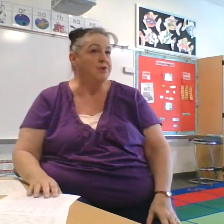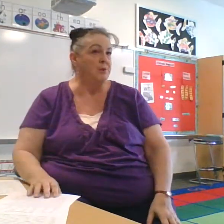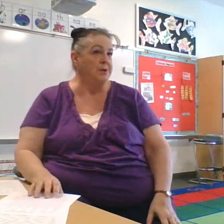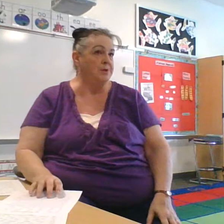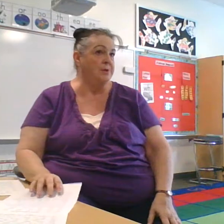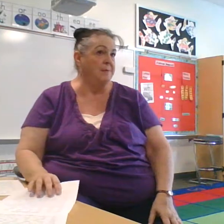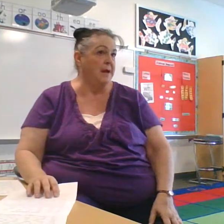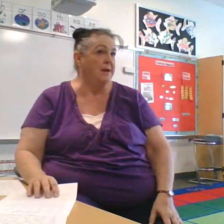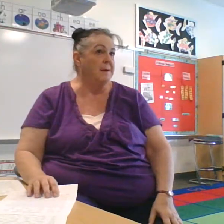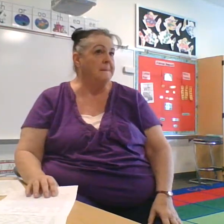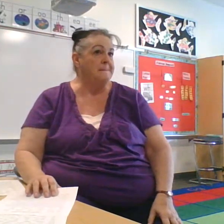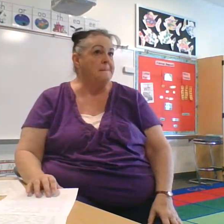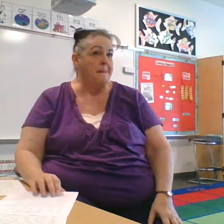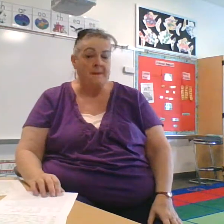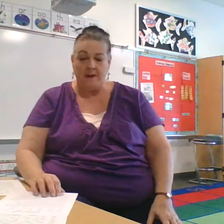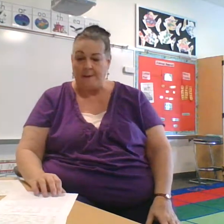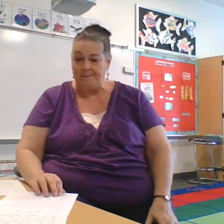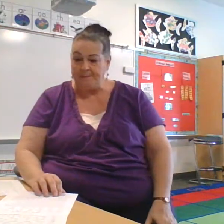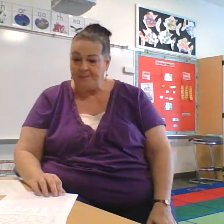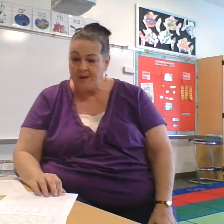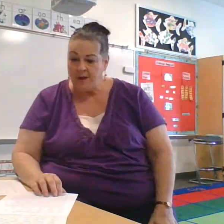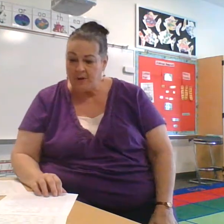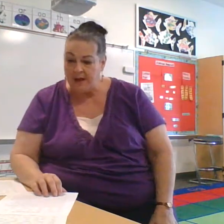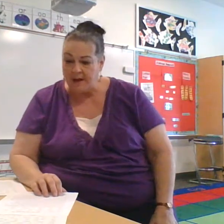choice you could make. Yeah. Okay.